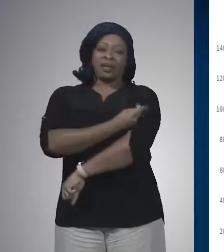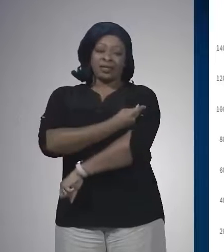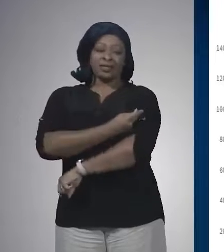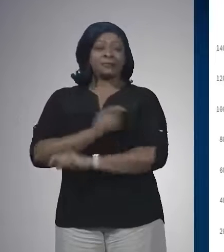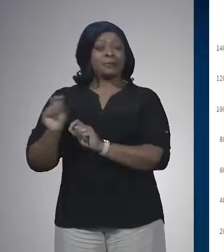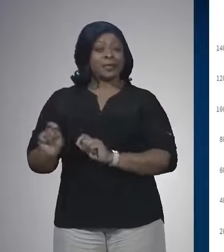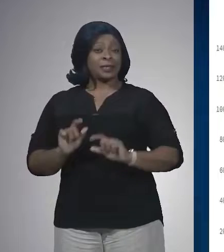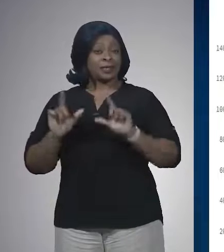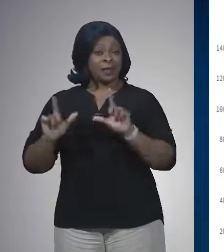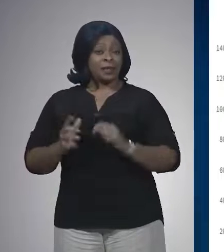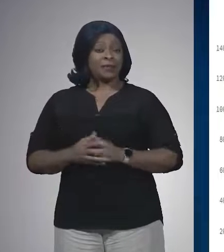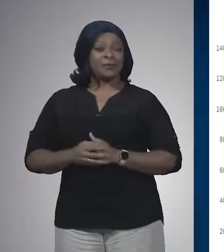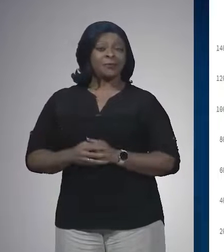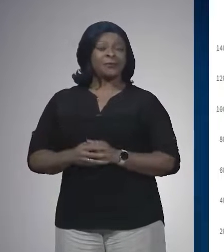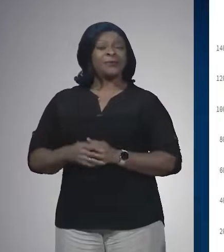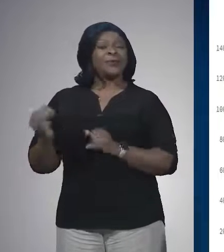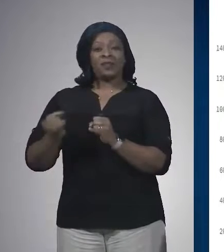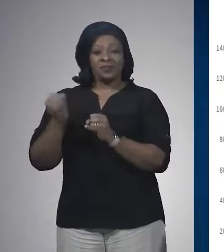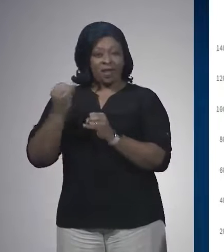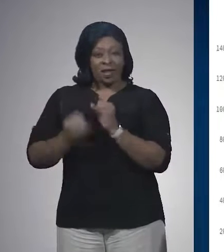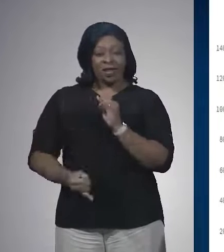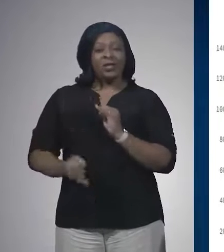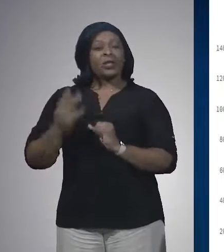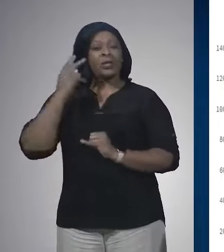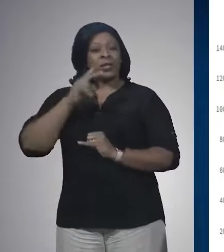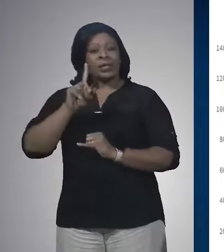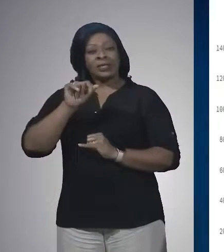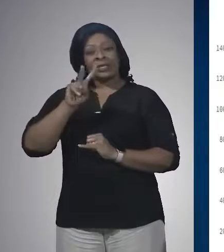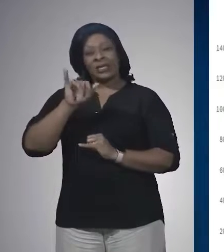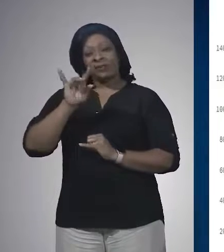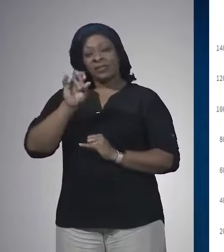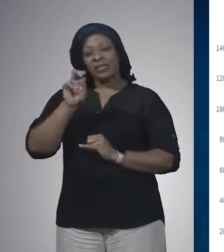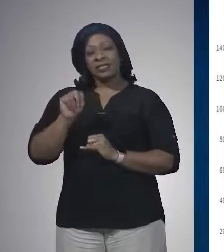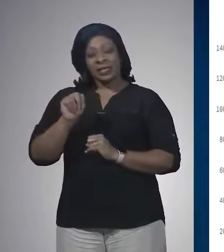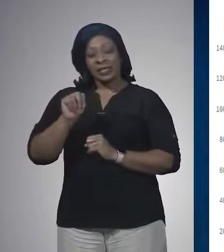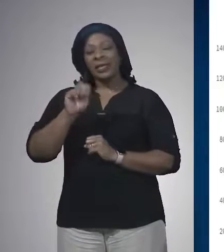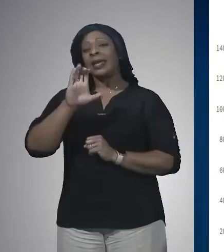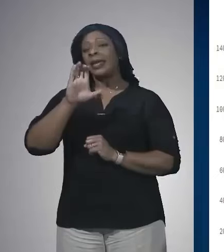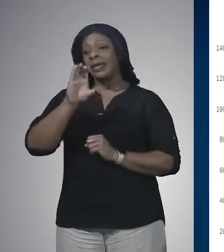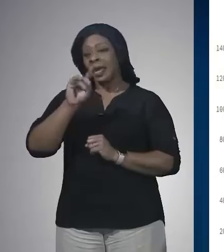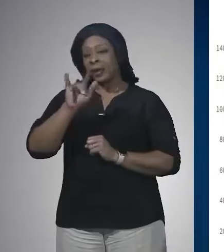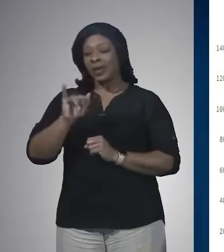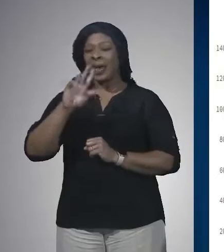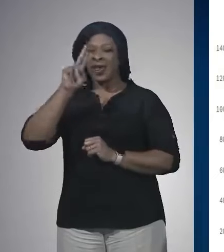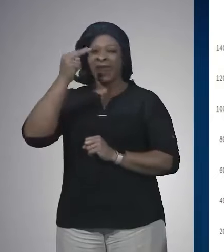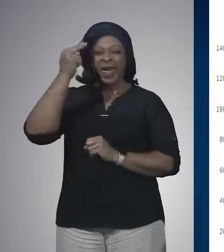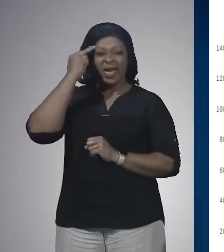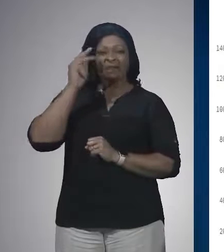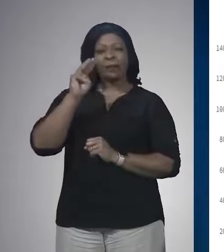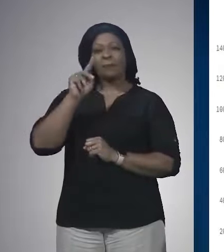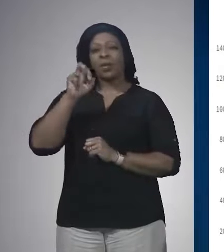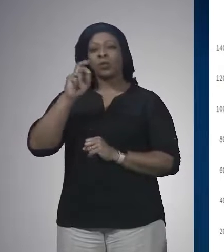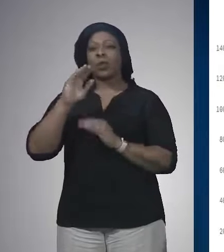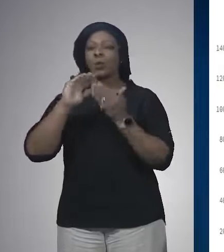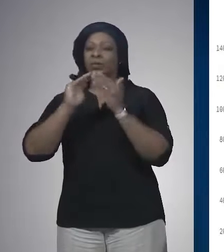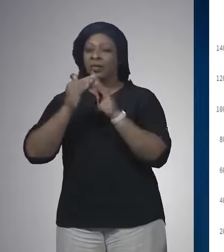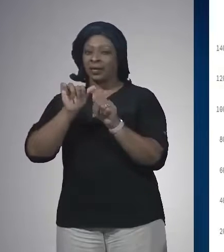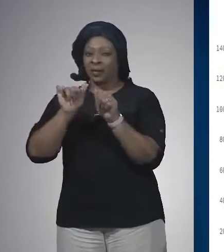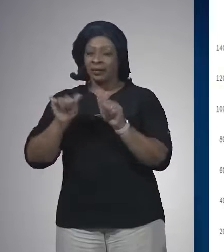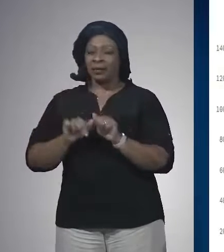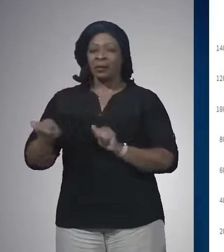slide. And finally, when you look at Davidson County, which is the Nashville metro area, they